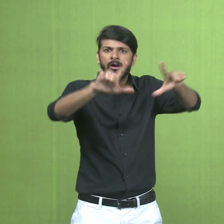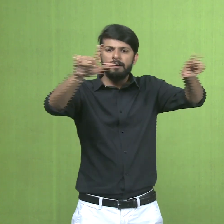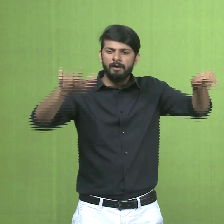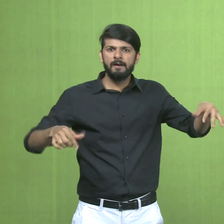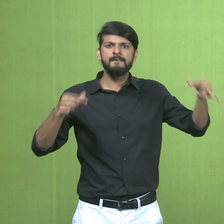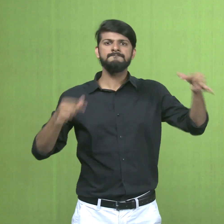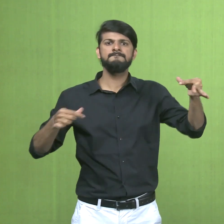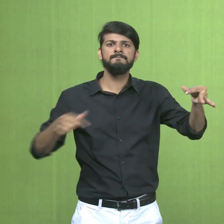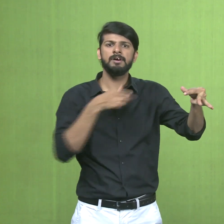tents